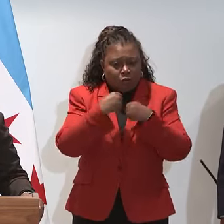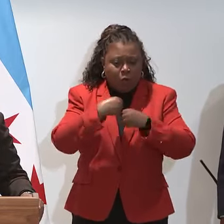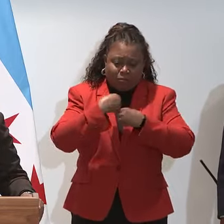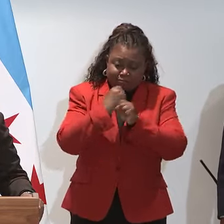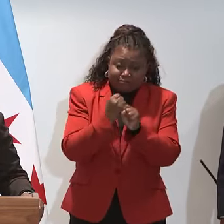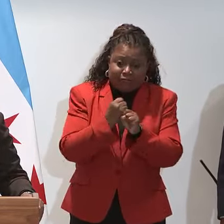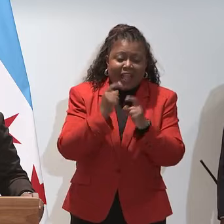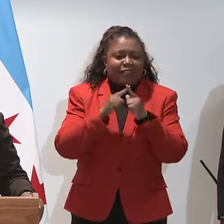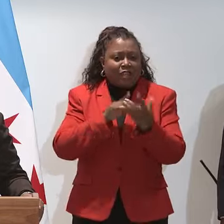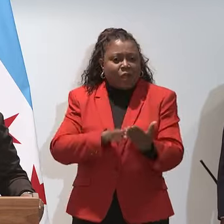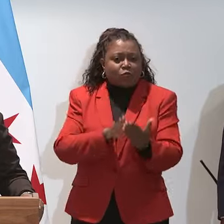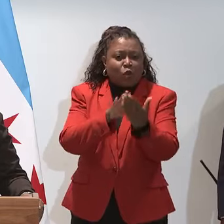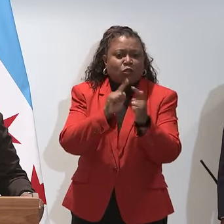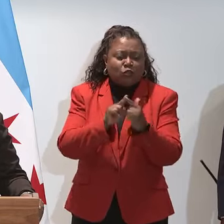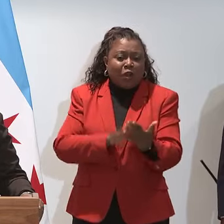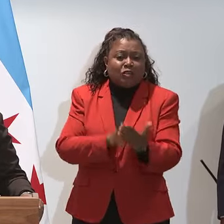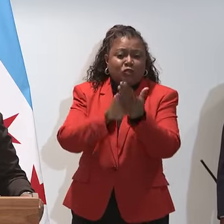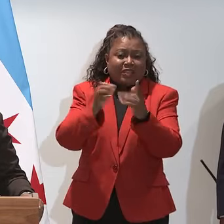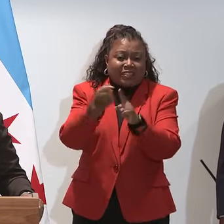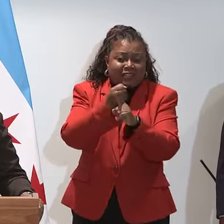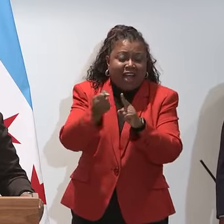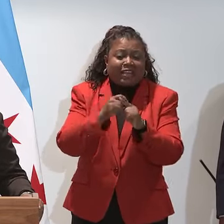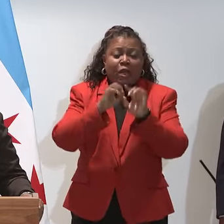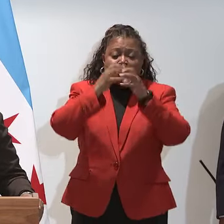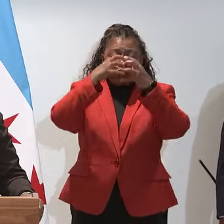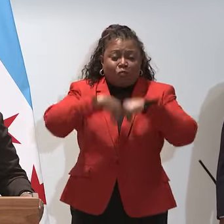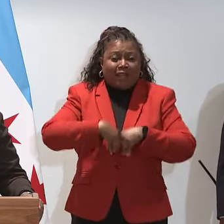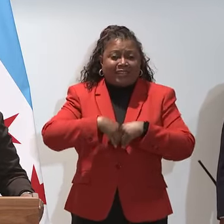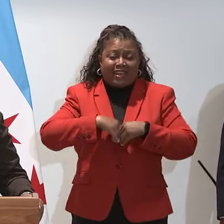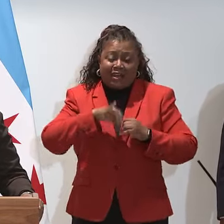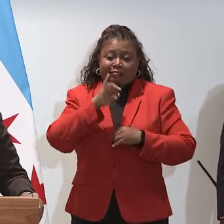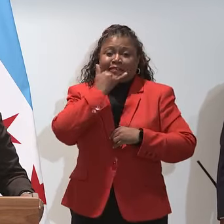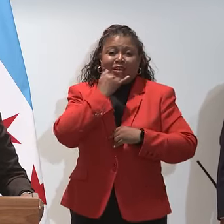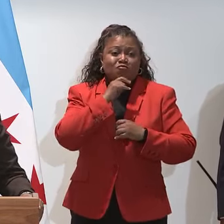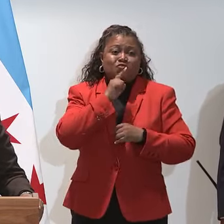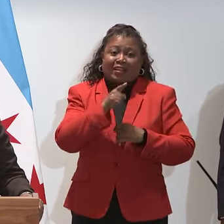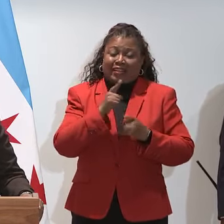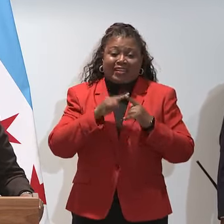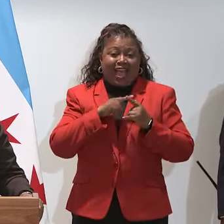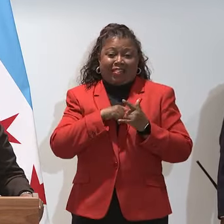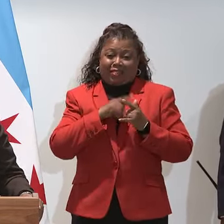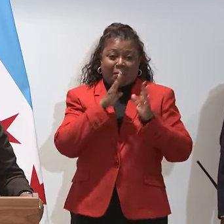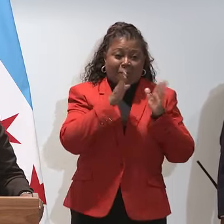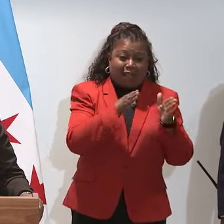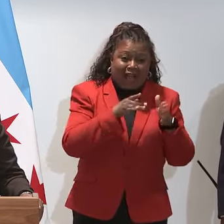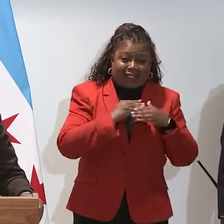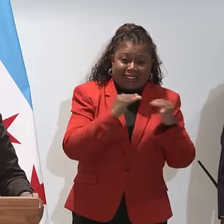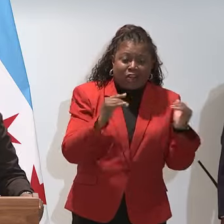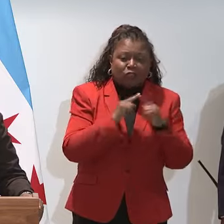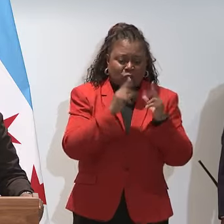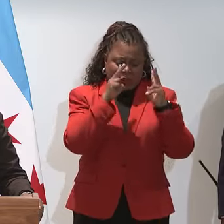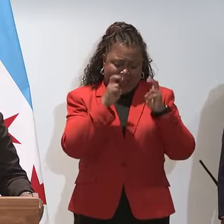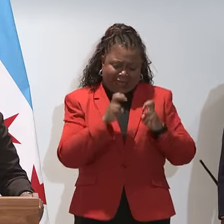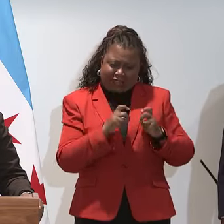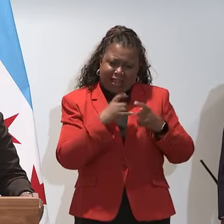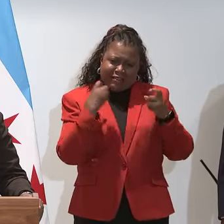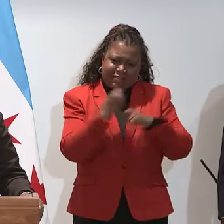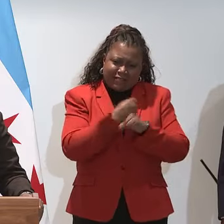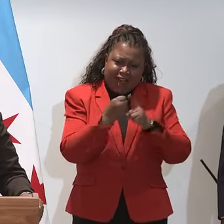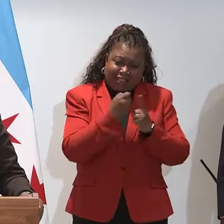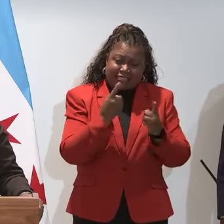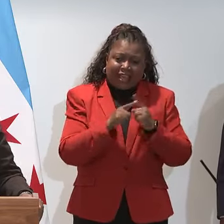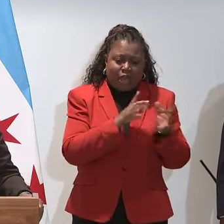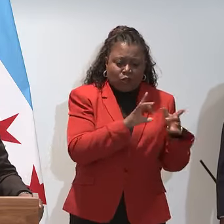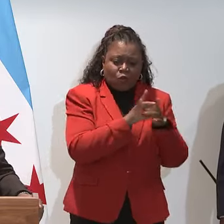co-create approaches to address violence, breaking down incidents literally at the block level to analyze violence trends